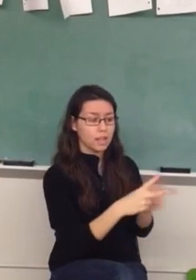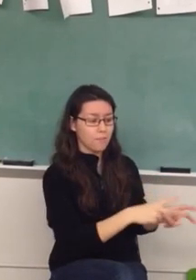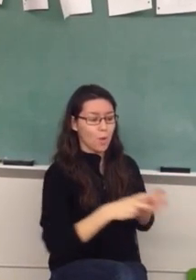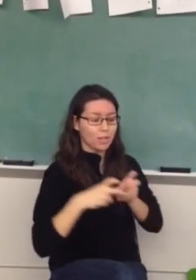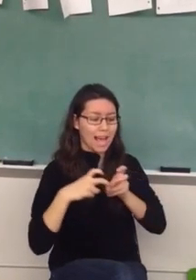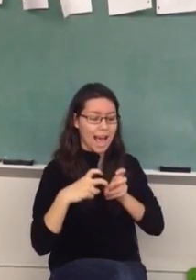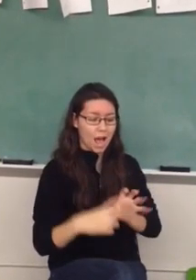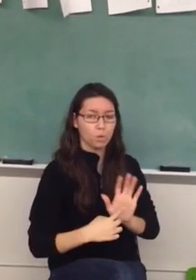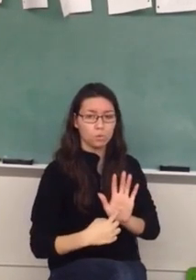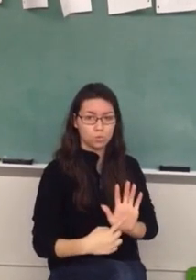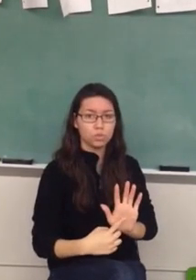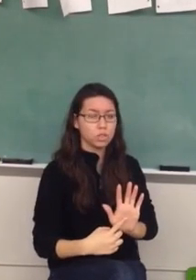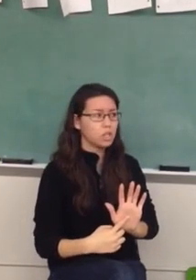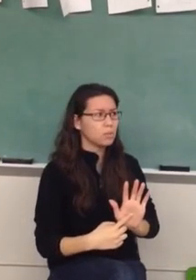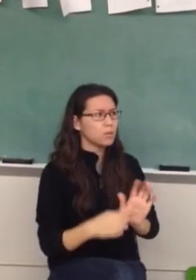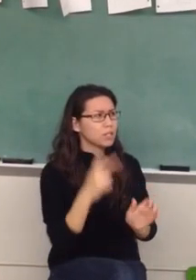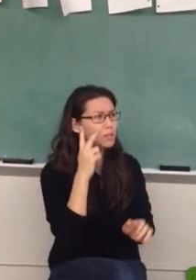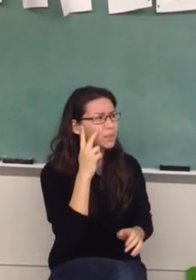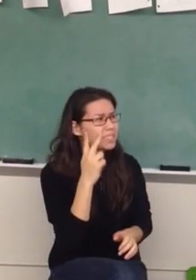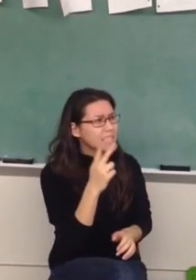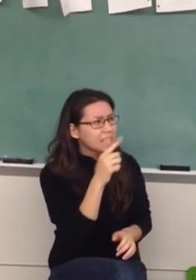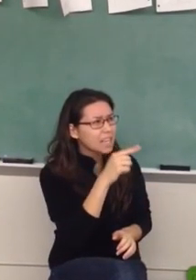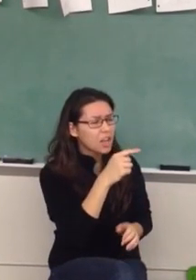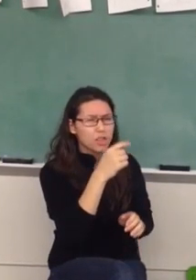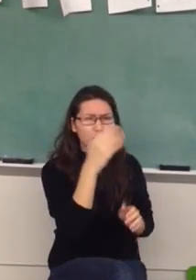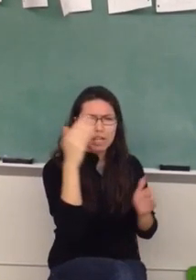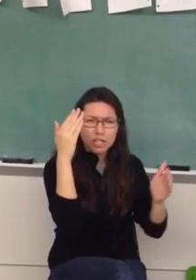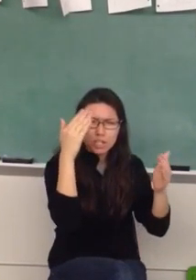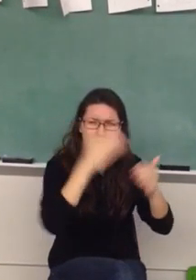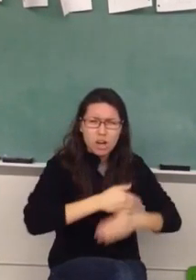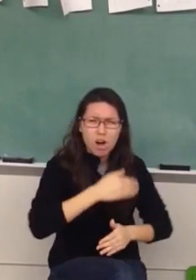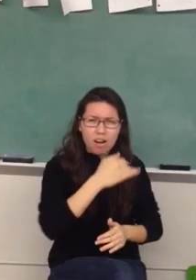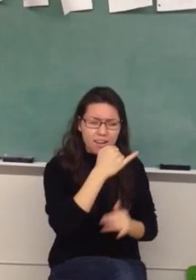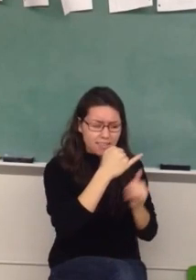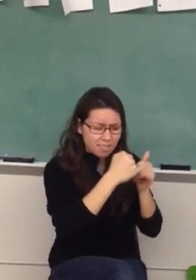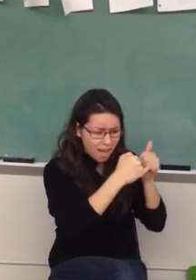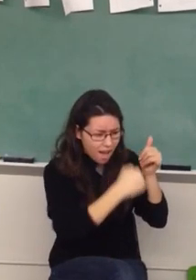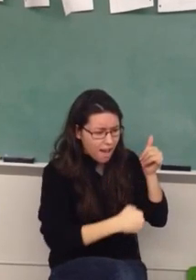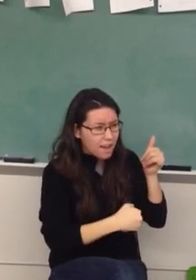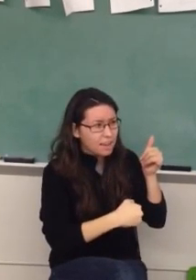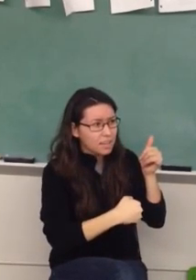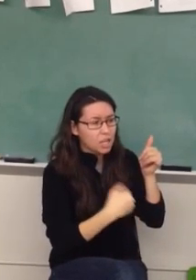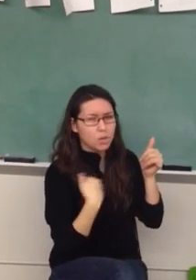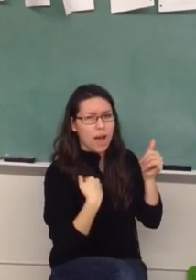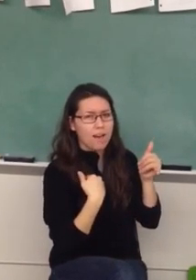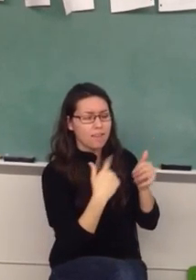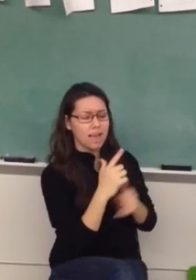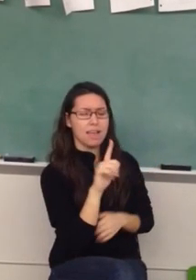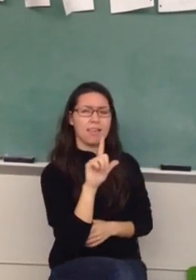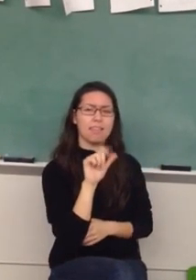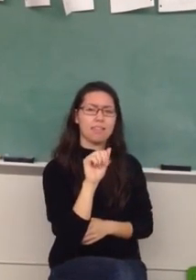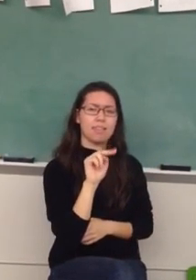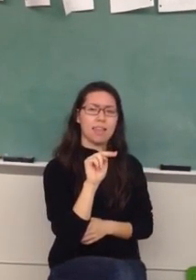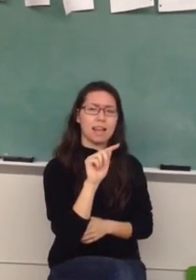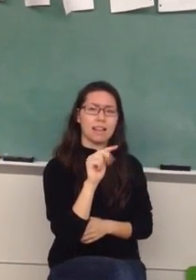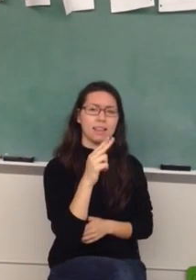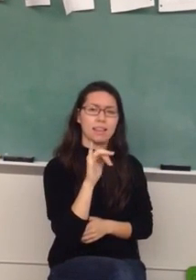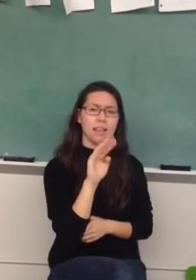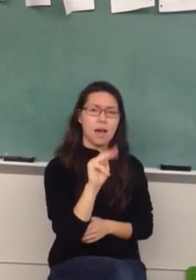line here between lanthanum and hafnium? If we cut the periodic table